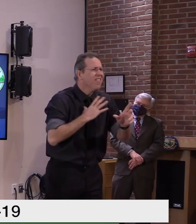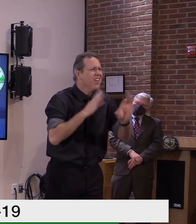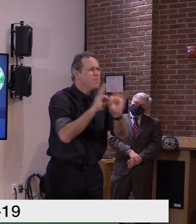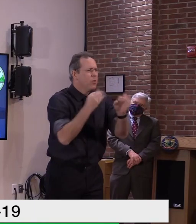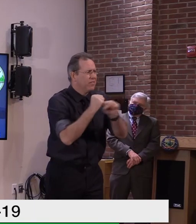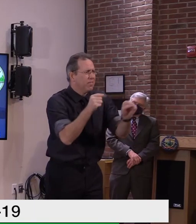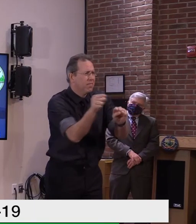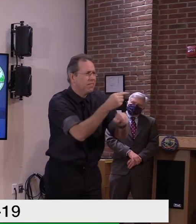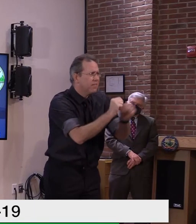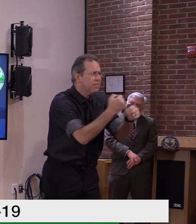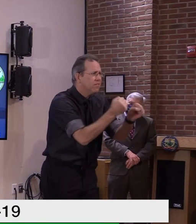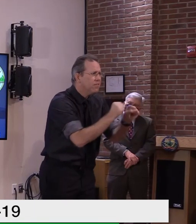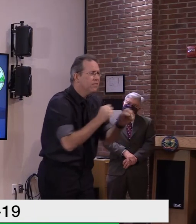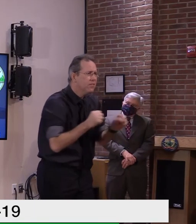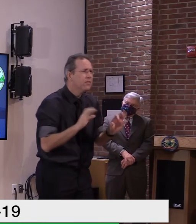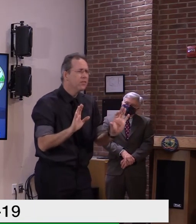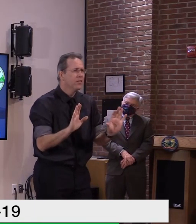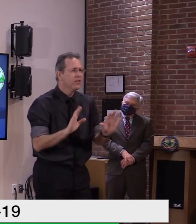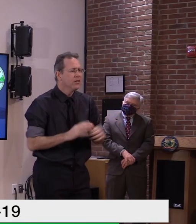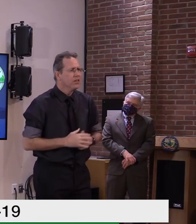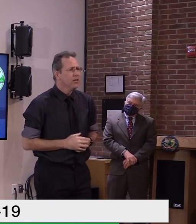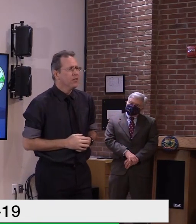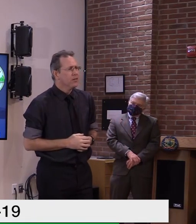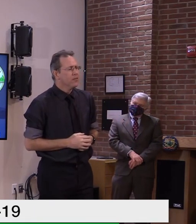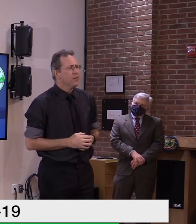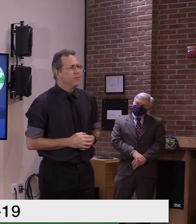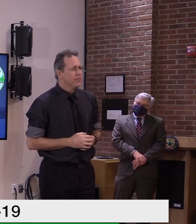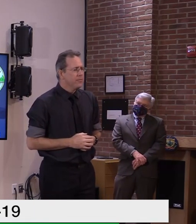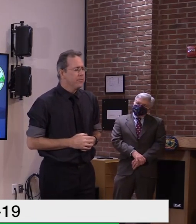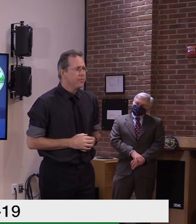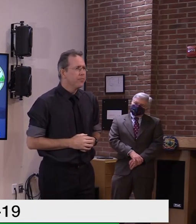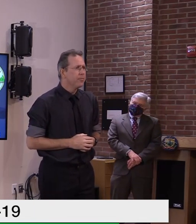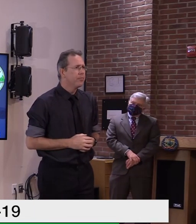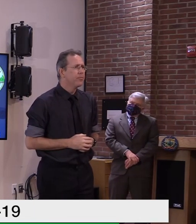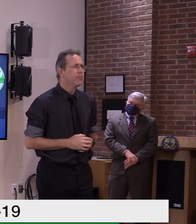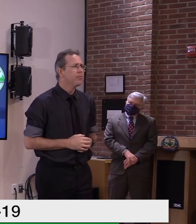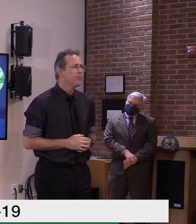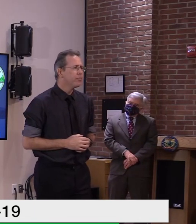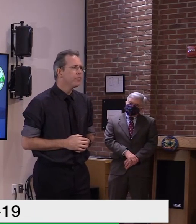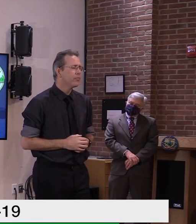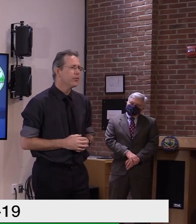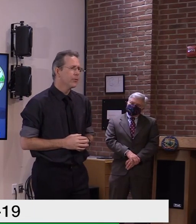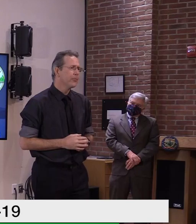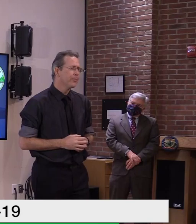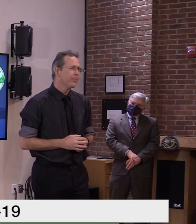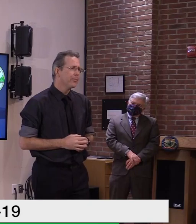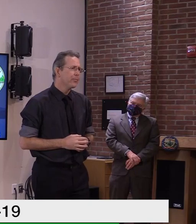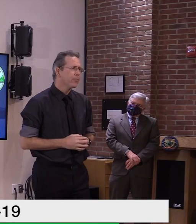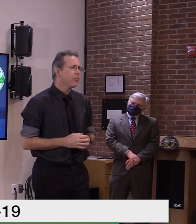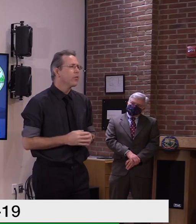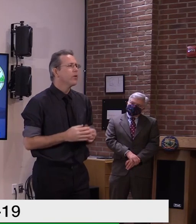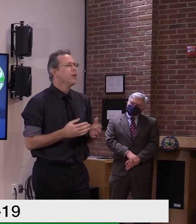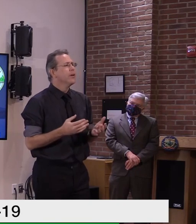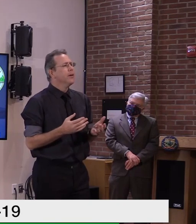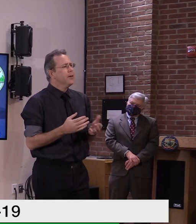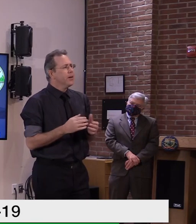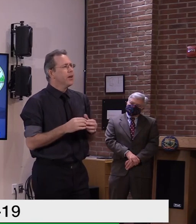low enough so that it's less likely for a Vermonter to come into contact with someone who who is